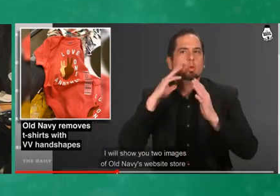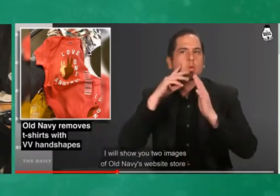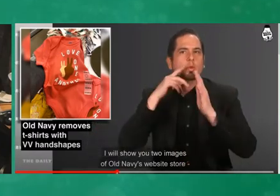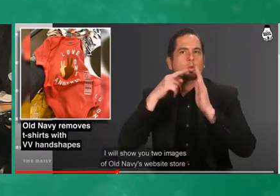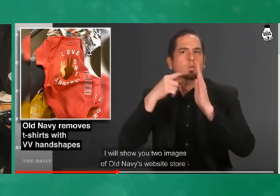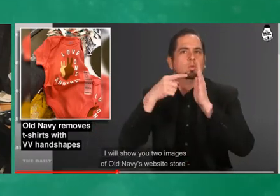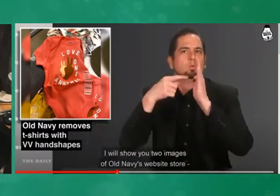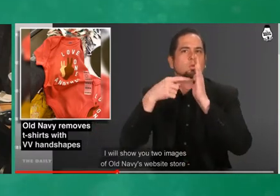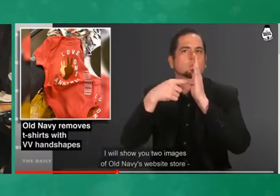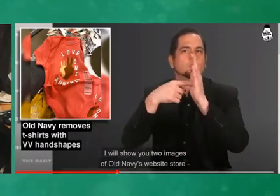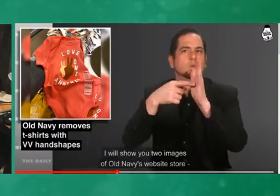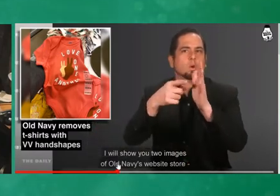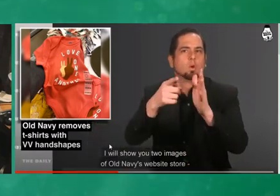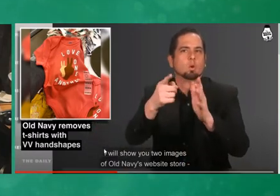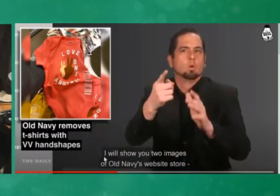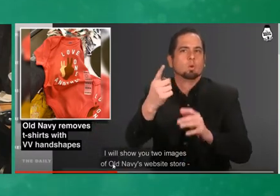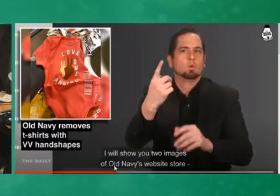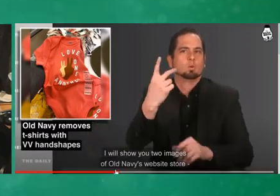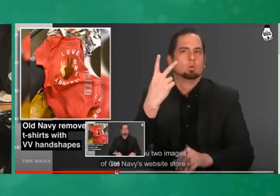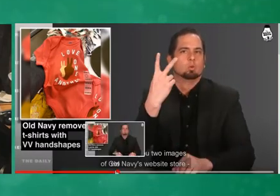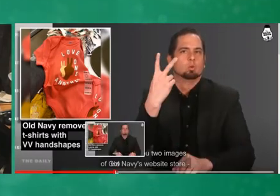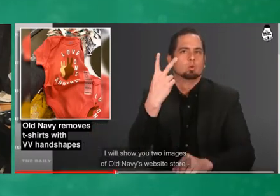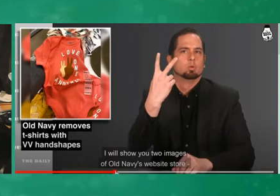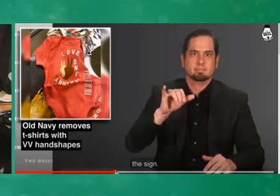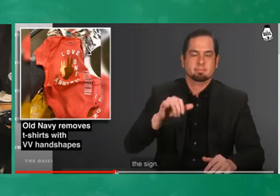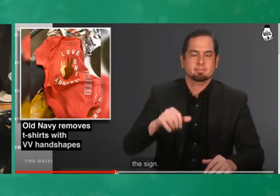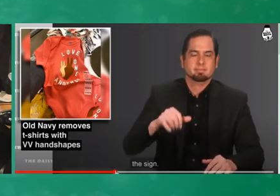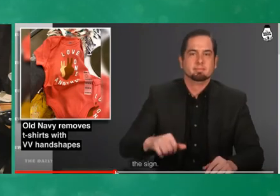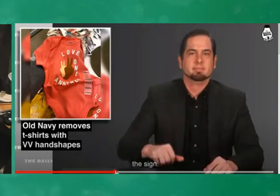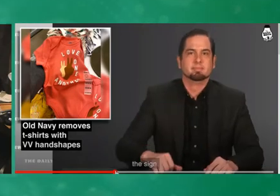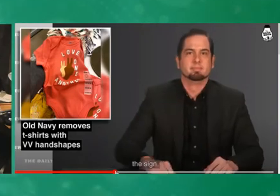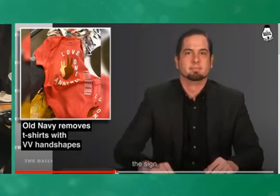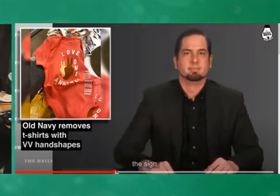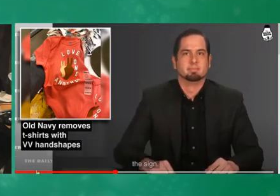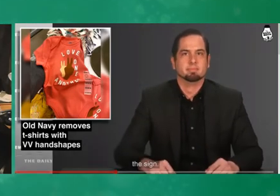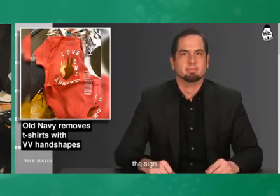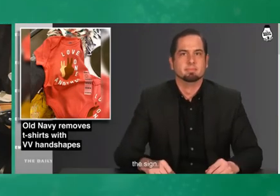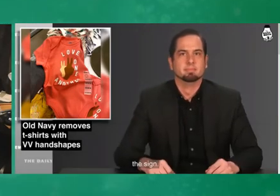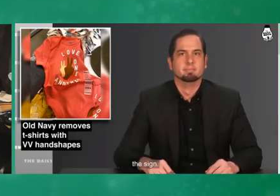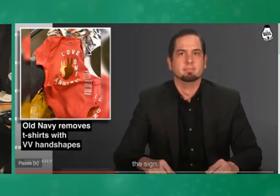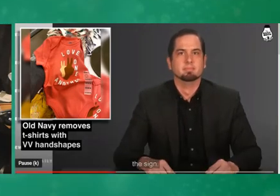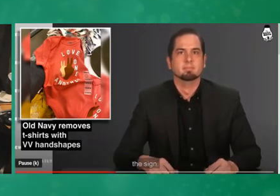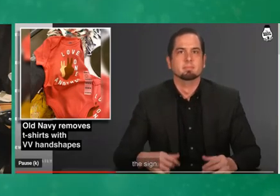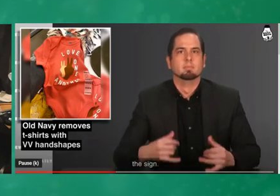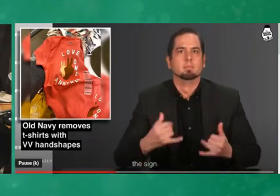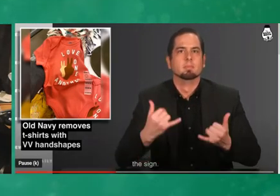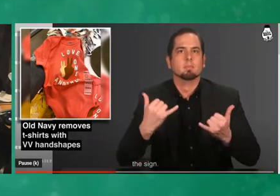I will show you. That's what he said. I will, ooh, it's very, very fast. Let's see.